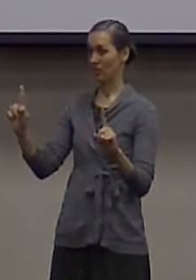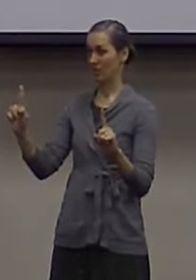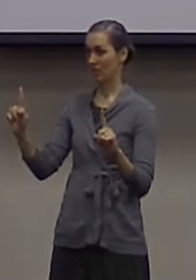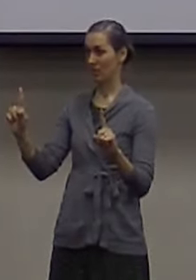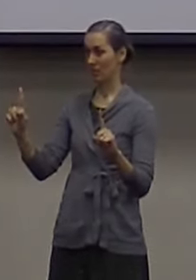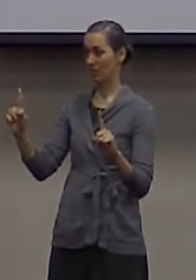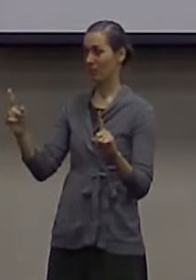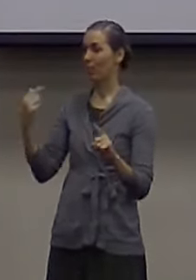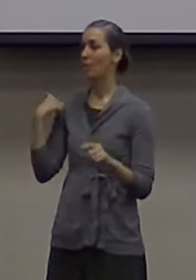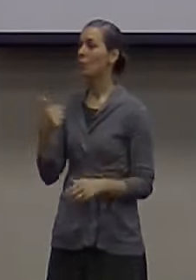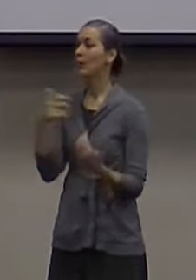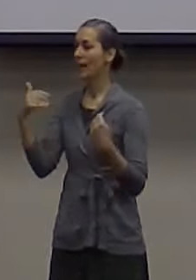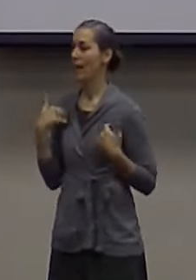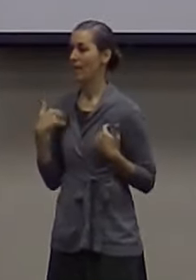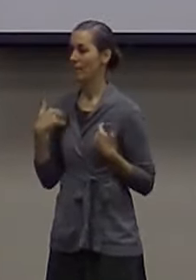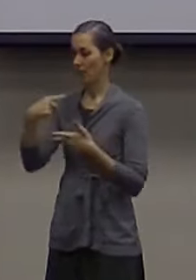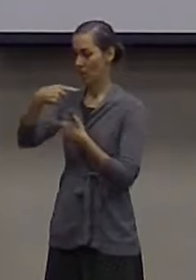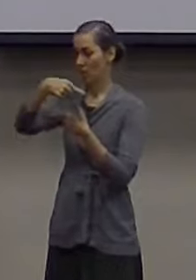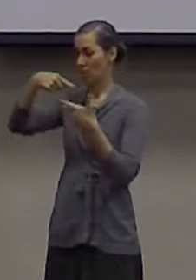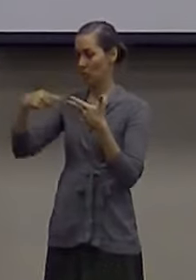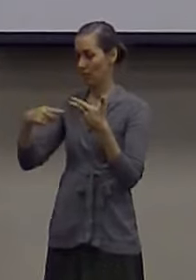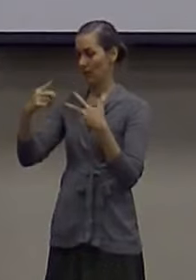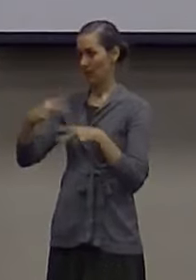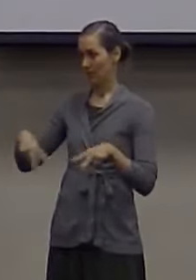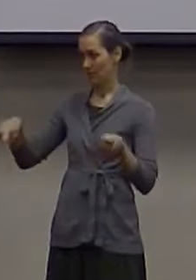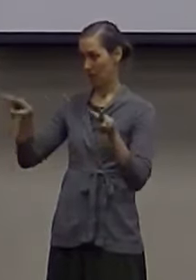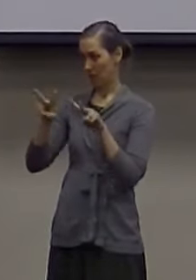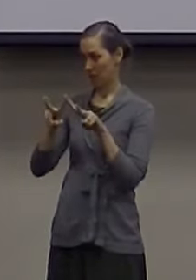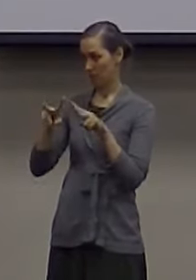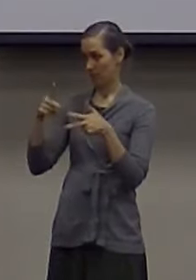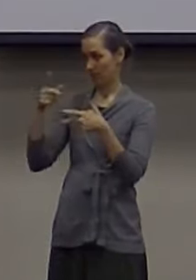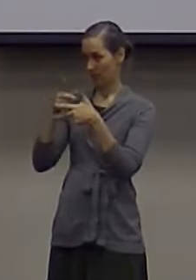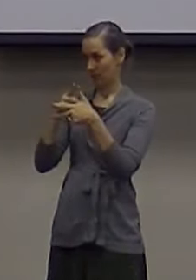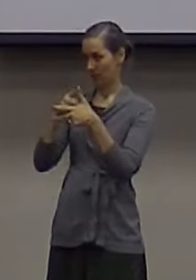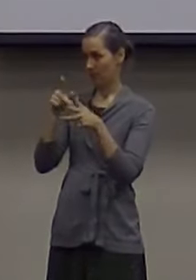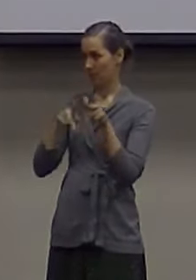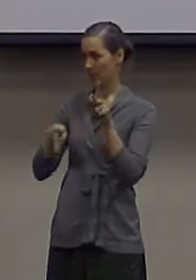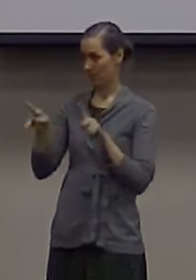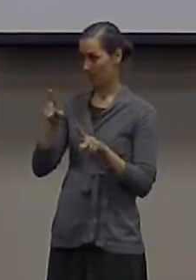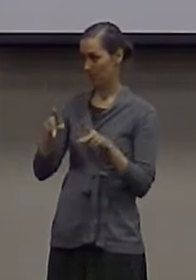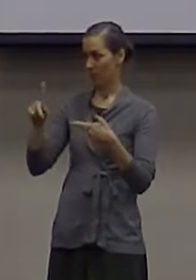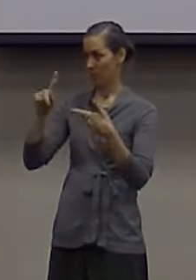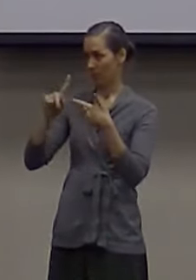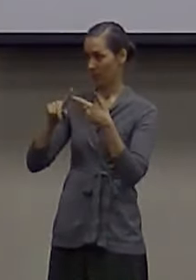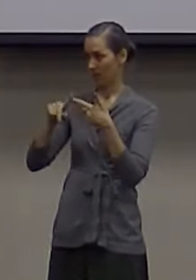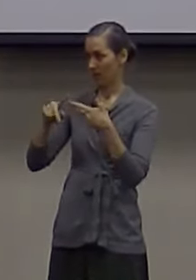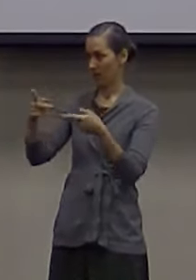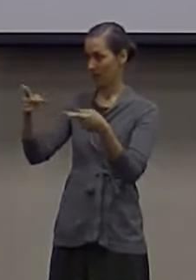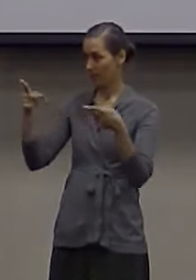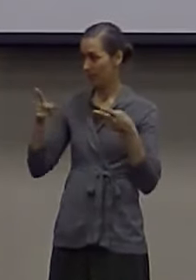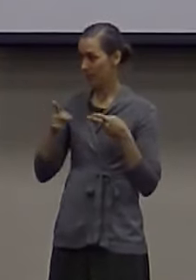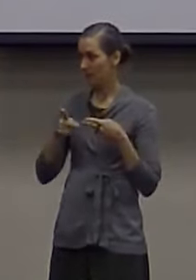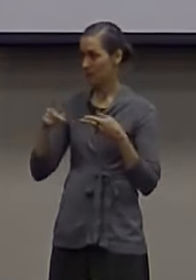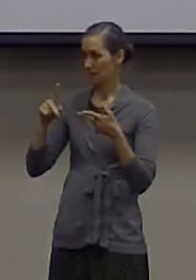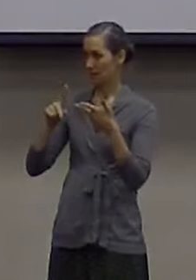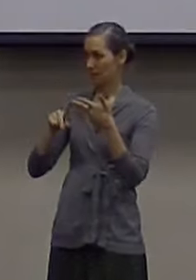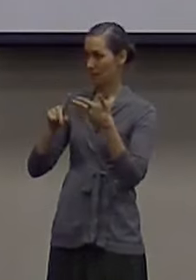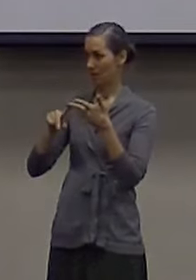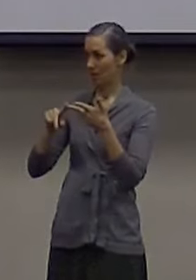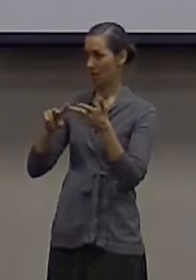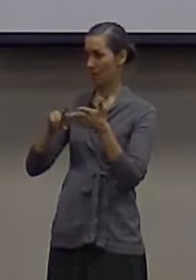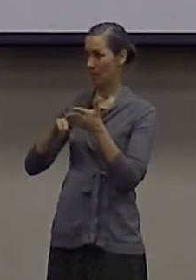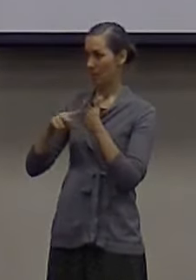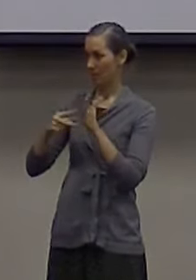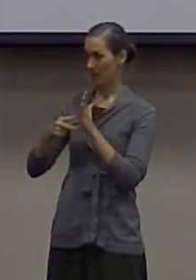three values. We talk about people and places and purpose. All right. In fact, it's even on our wrists, those of you who